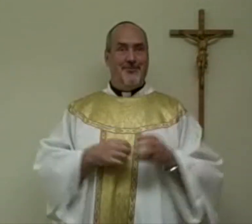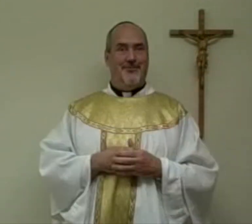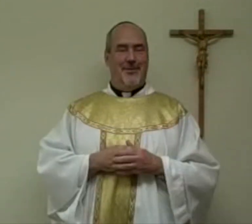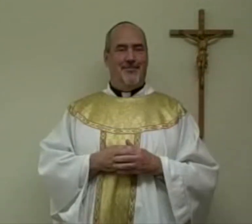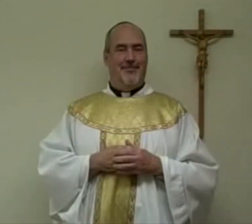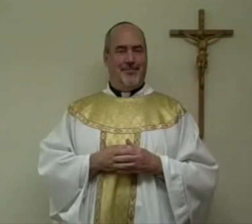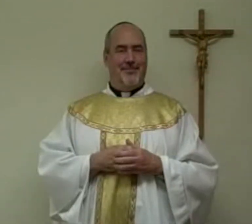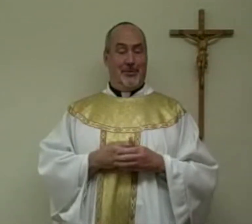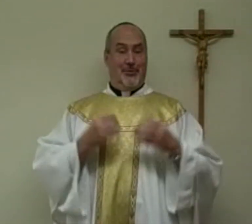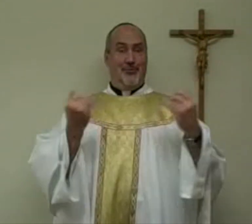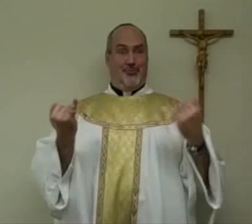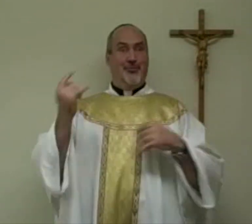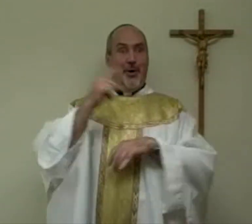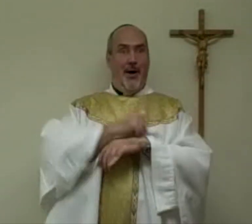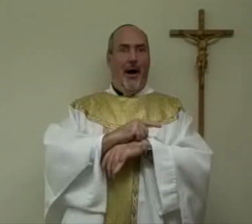Again, happy Easter to you.